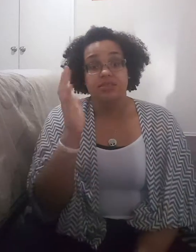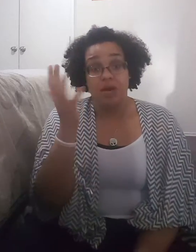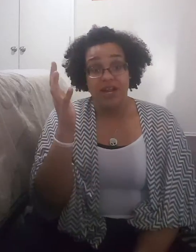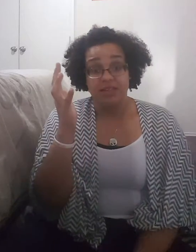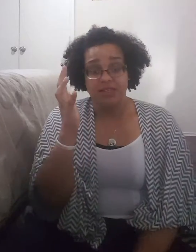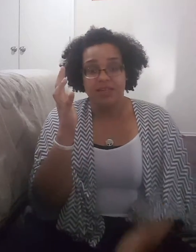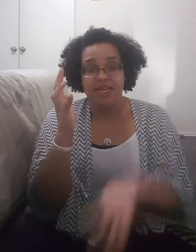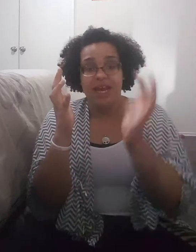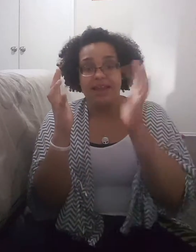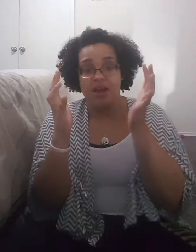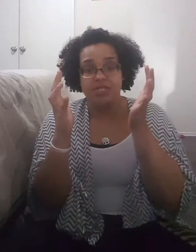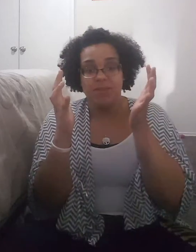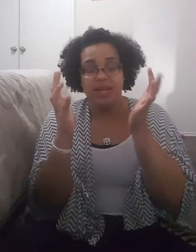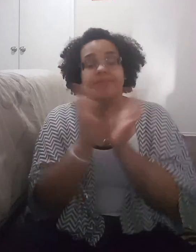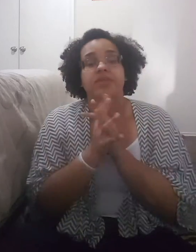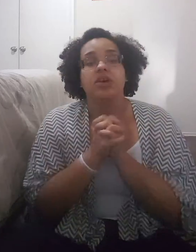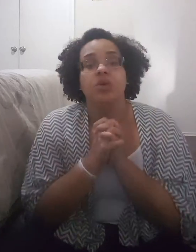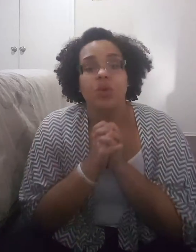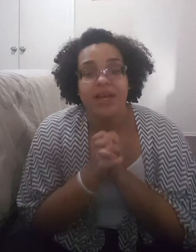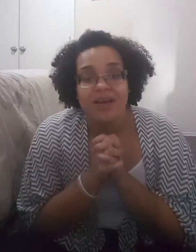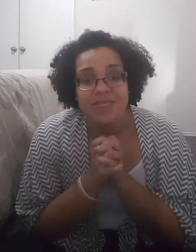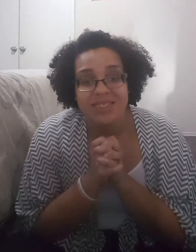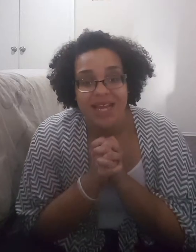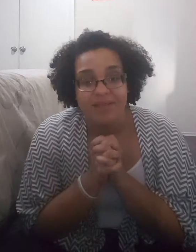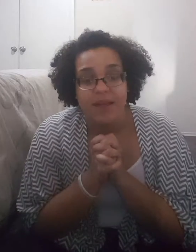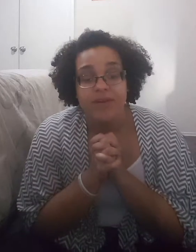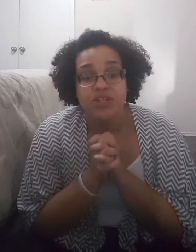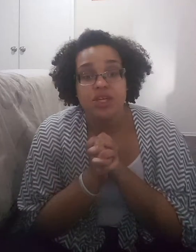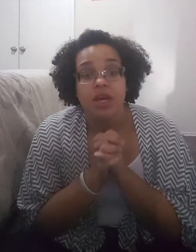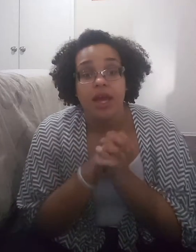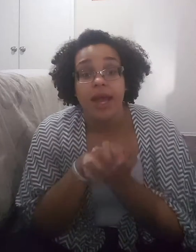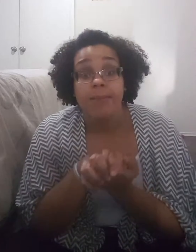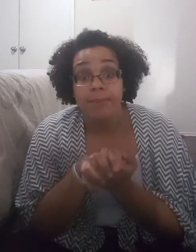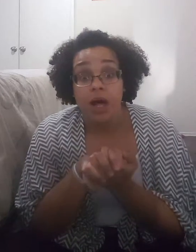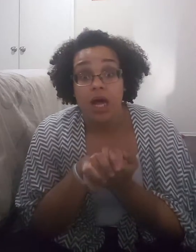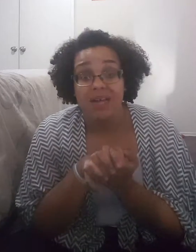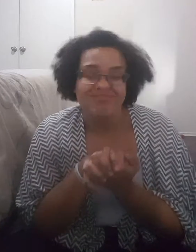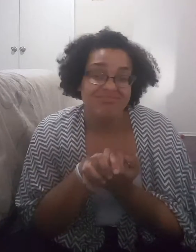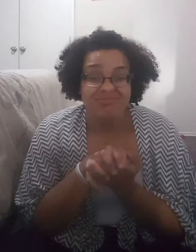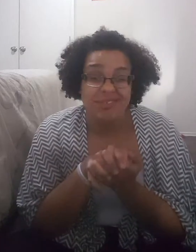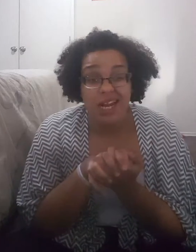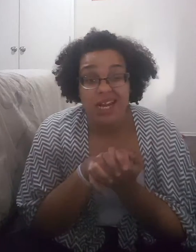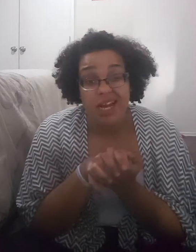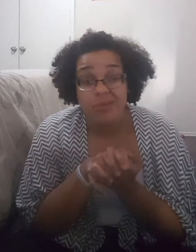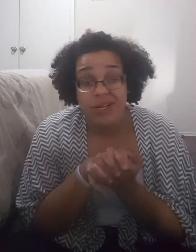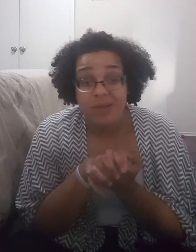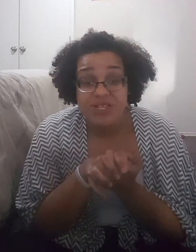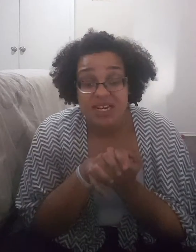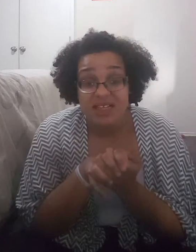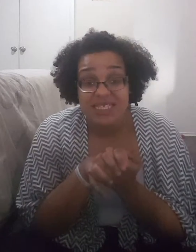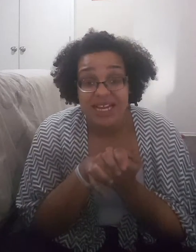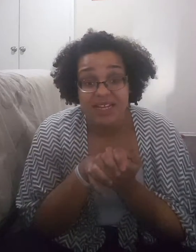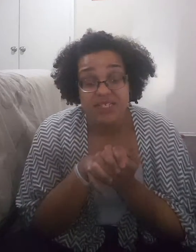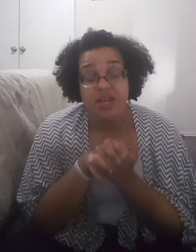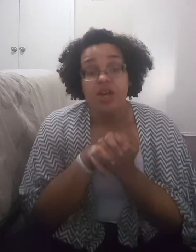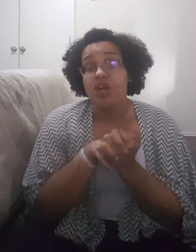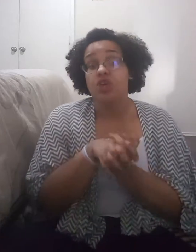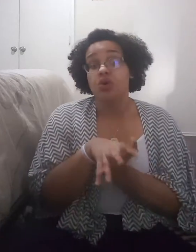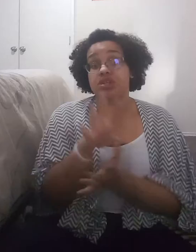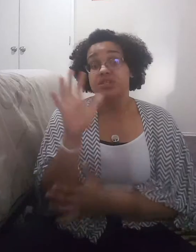dominant and non-dominant. When it comes to sign language and 99.9% of the signs, your